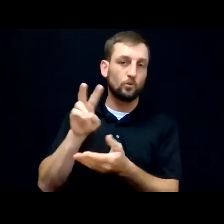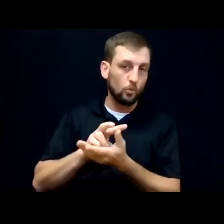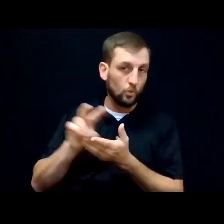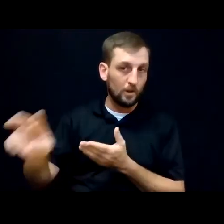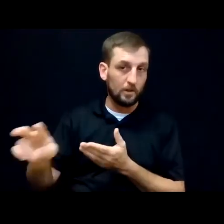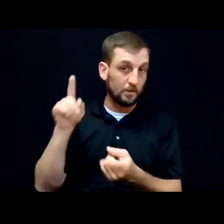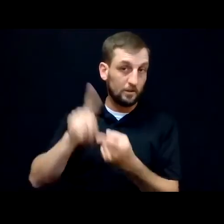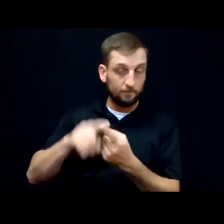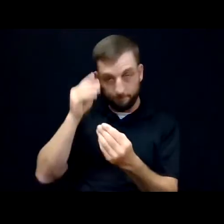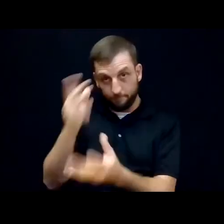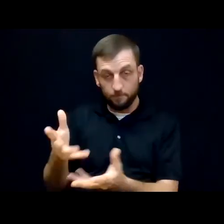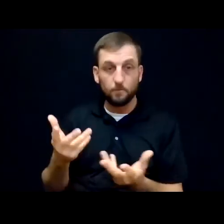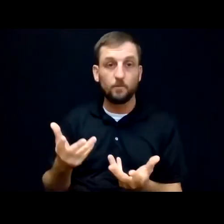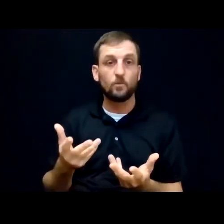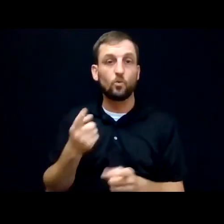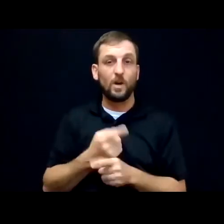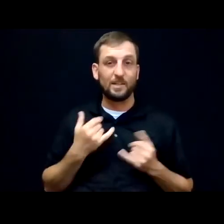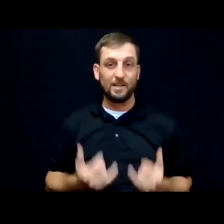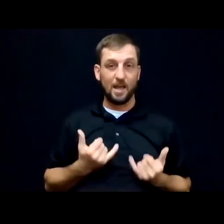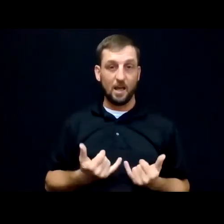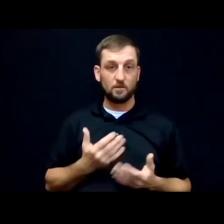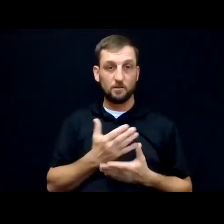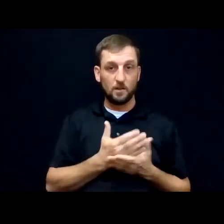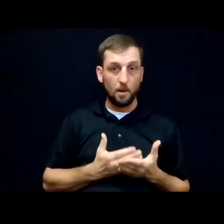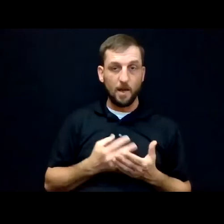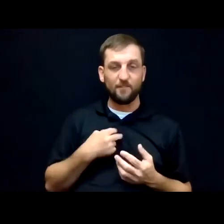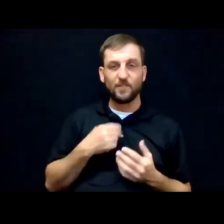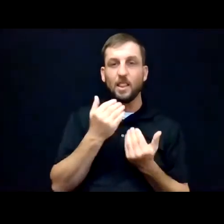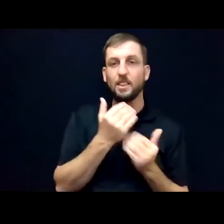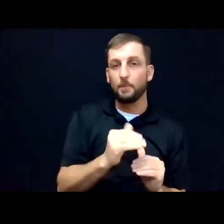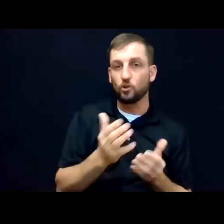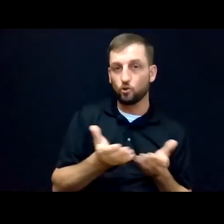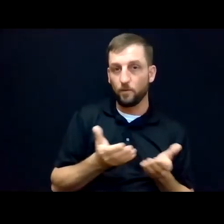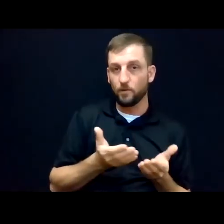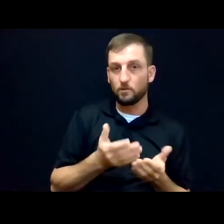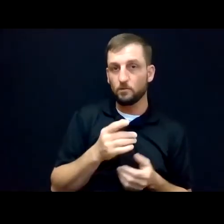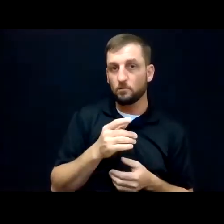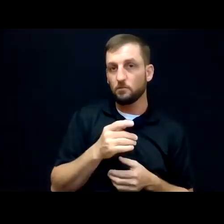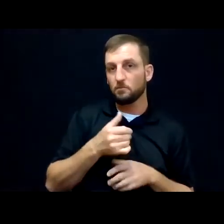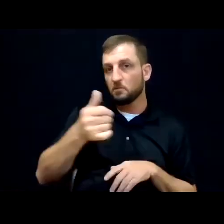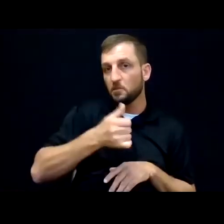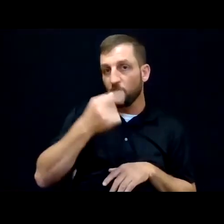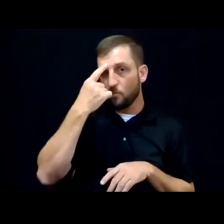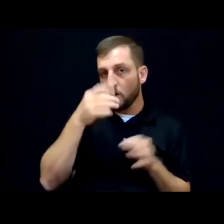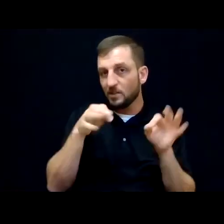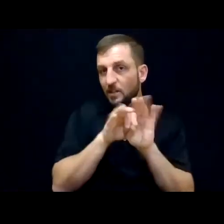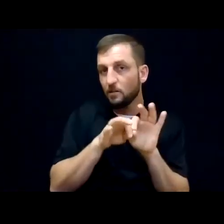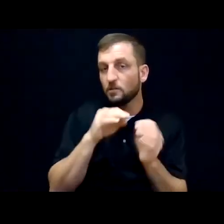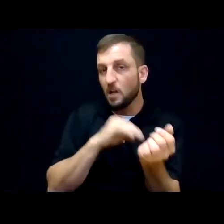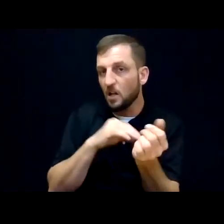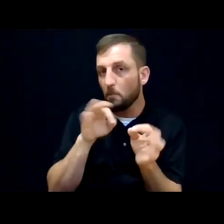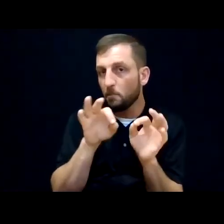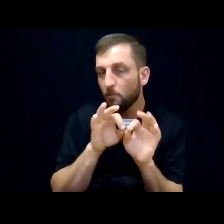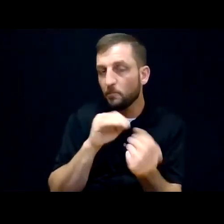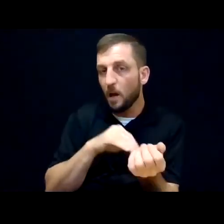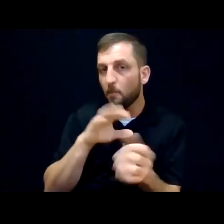notice. Right now, some are providing limited services to doctor's appointments and essential needs only. And then majority of